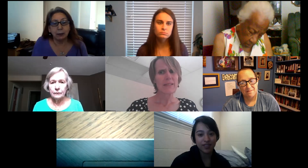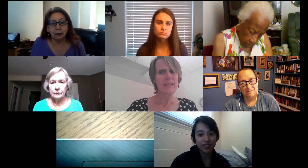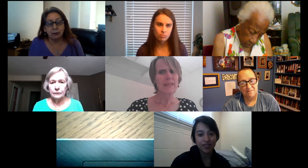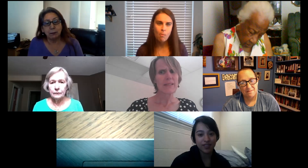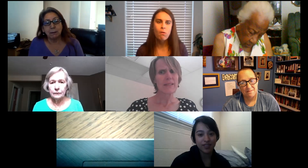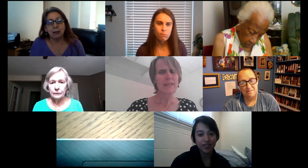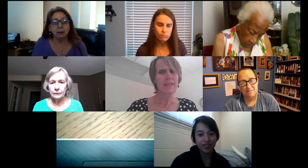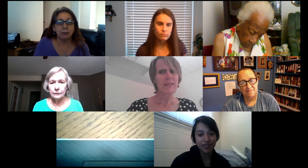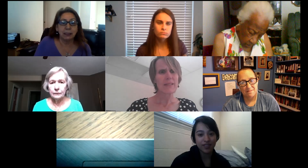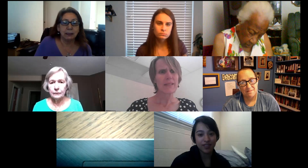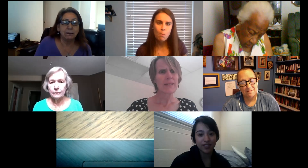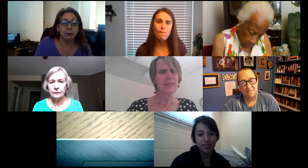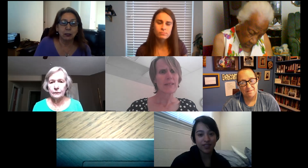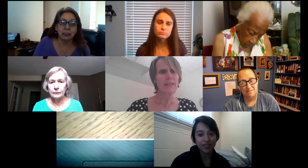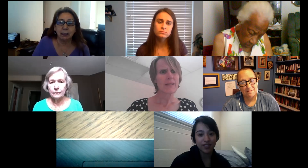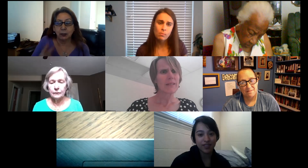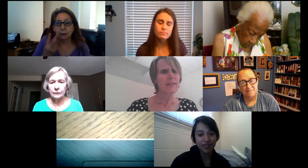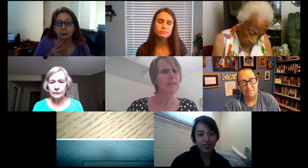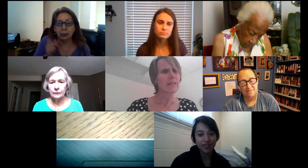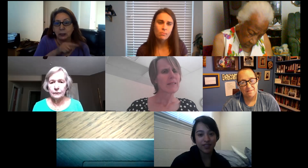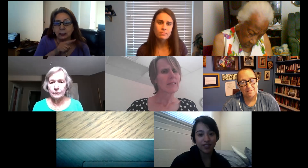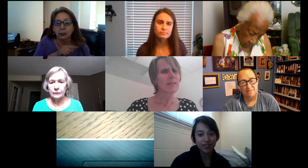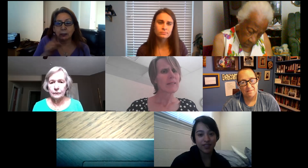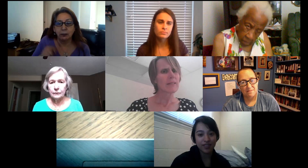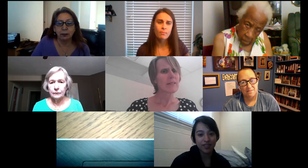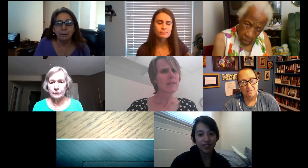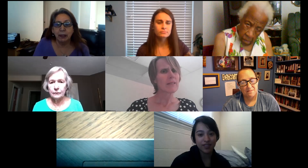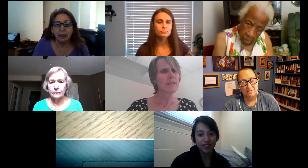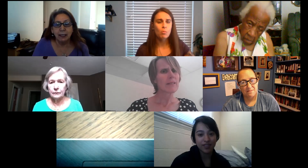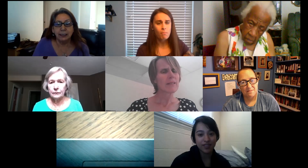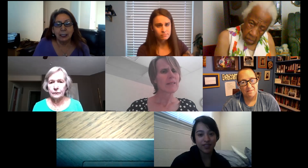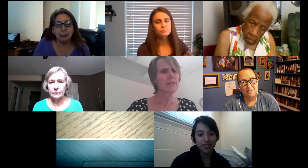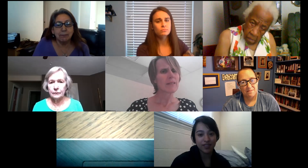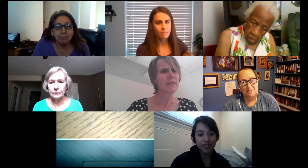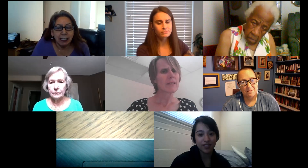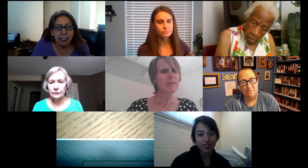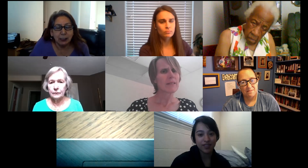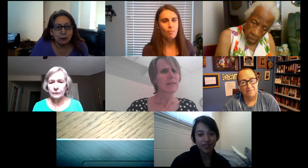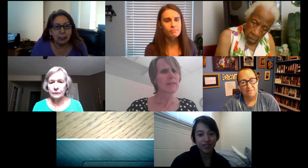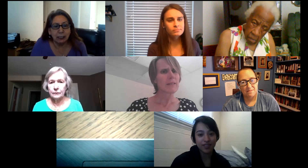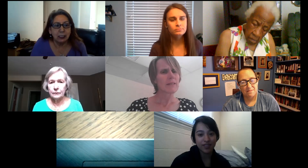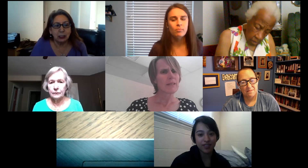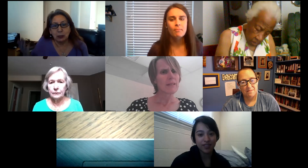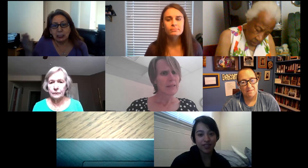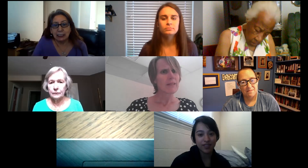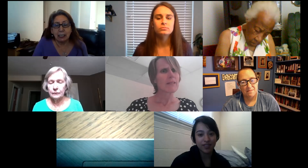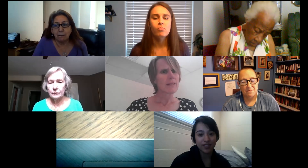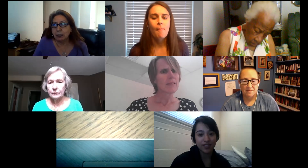income, lived with my mom, had been divorced. I had my oldest daughter and her. So I didn't know nothing. They just told me she's deaf, and I'm